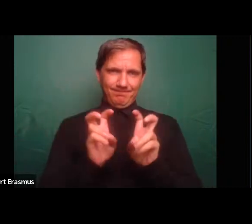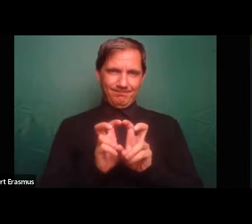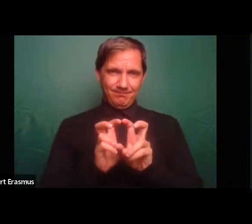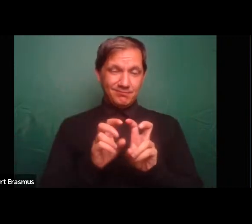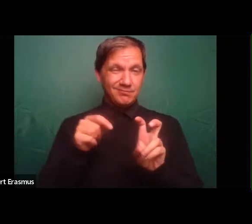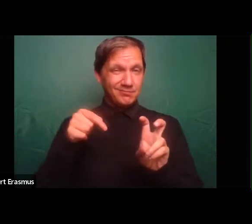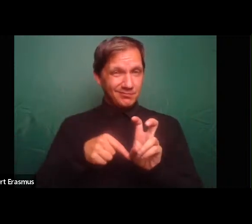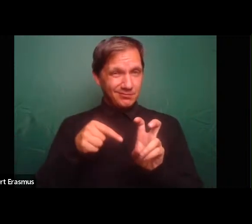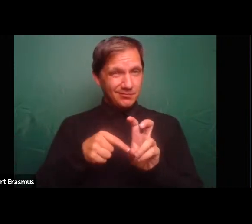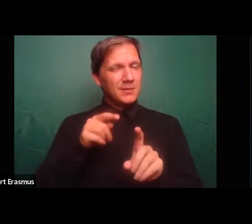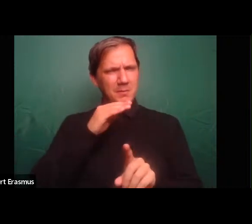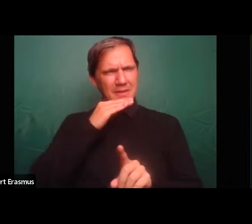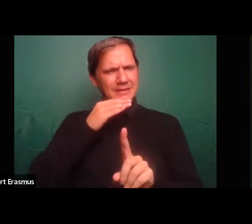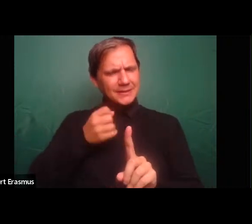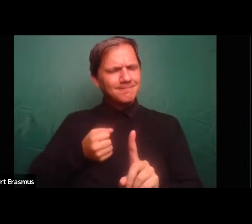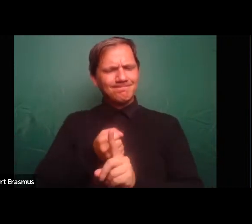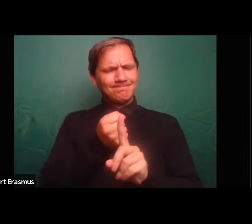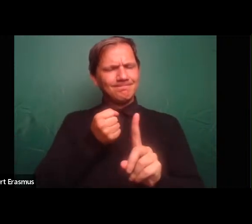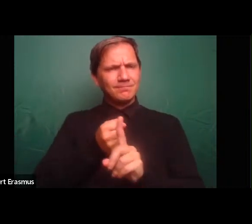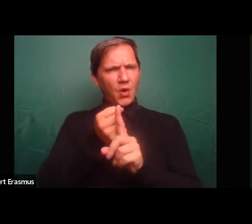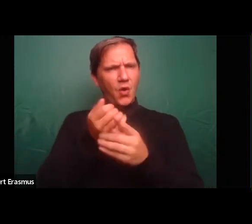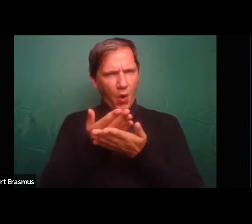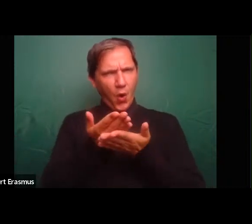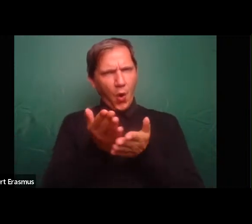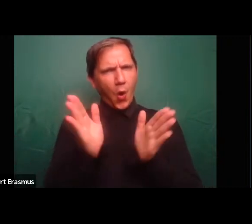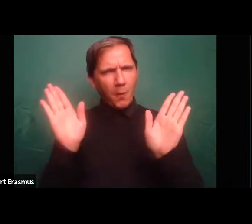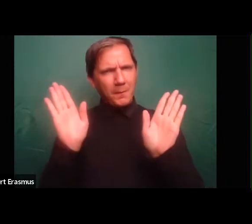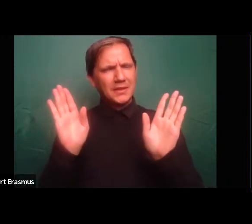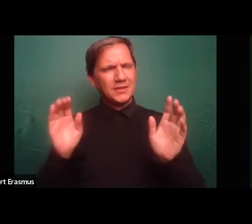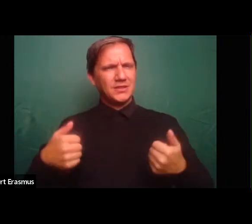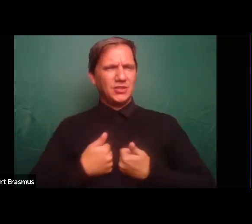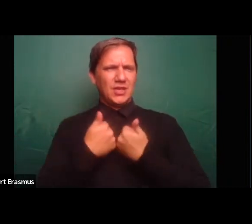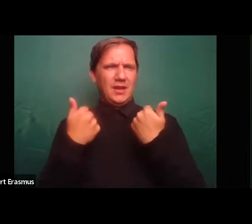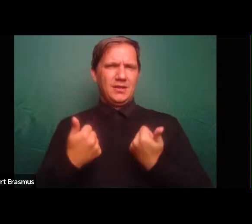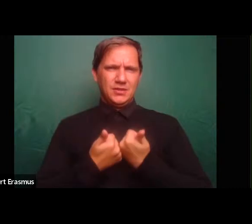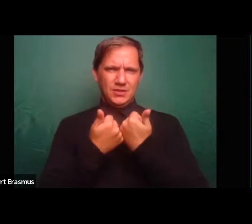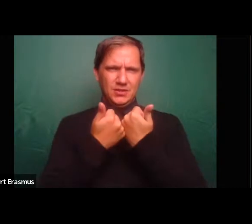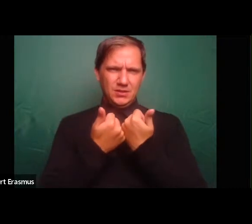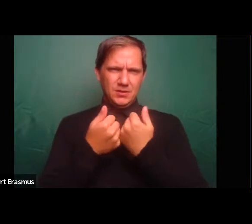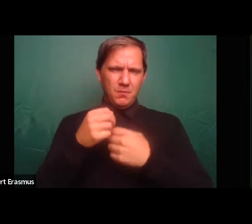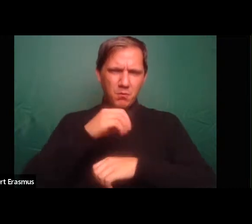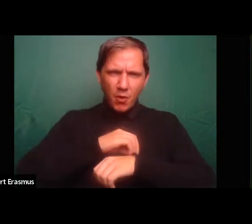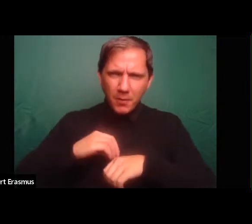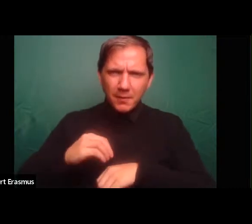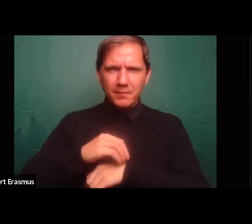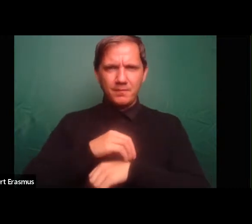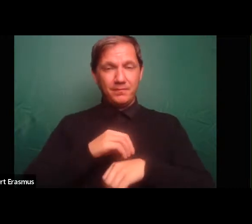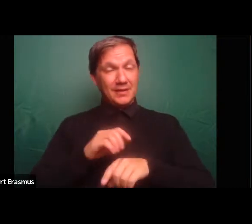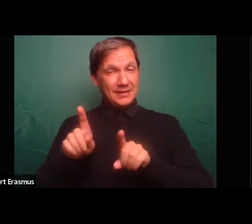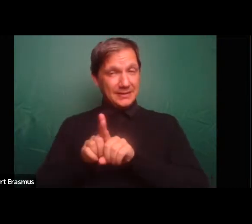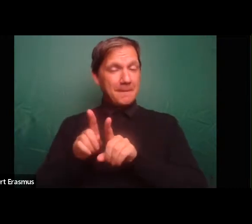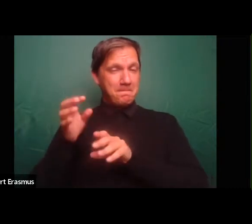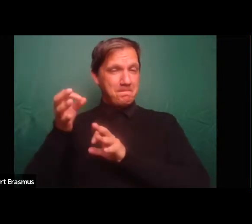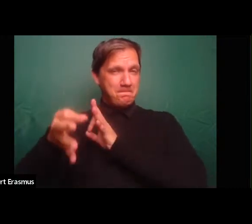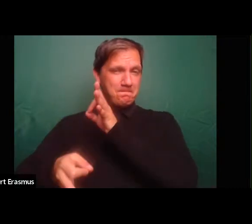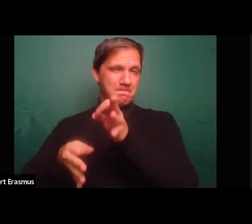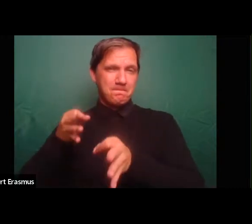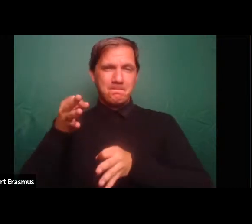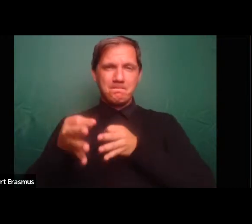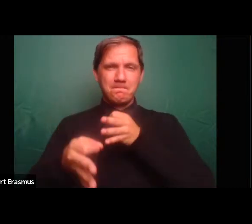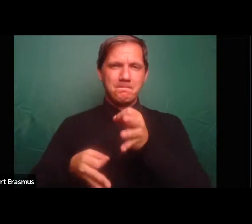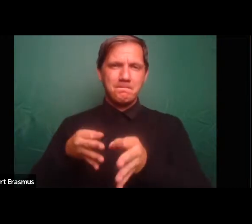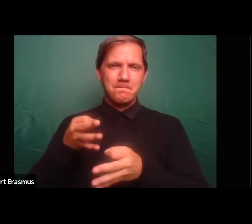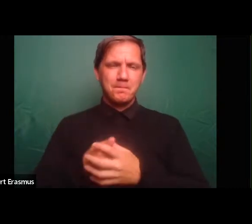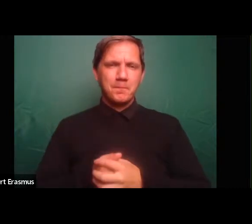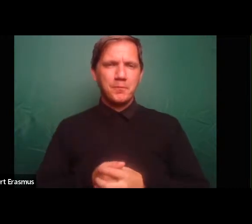advocate for common issues, which clearly was presented there. Also to the